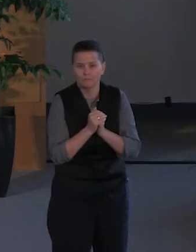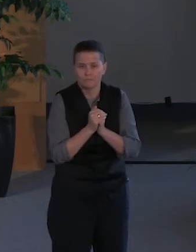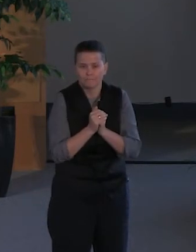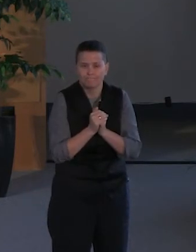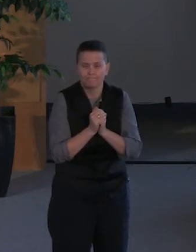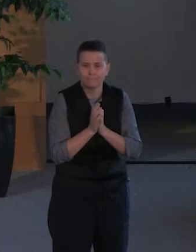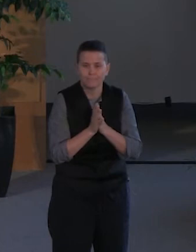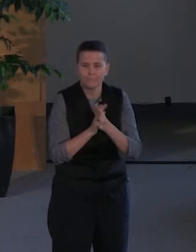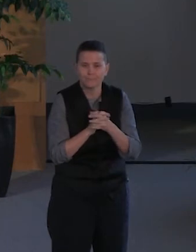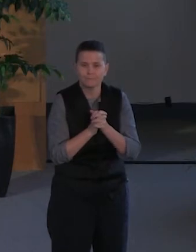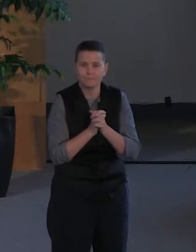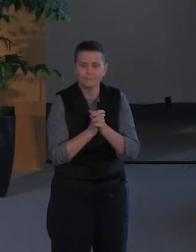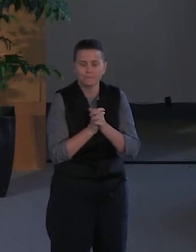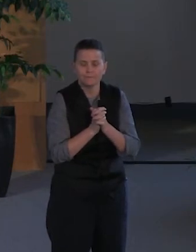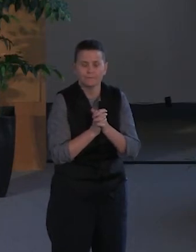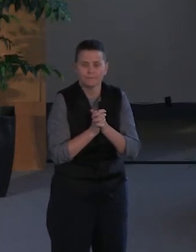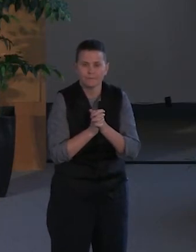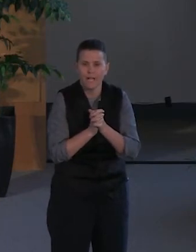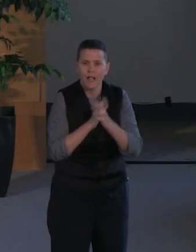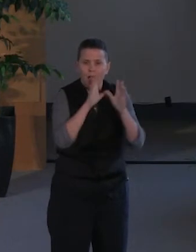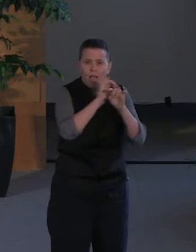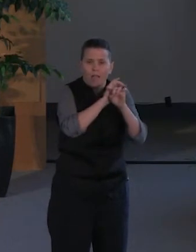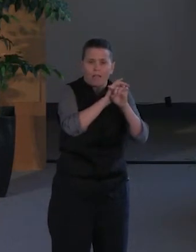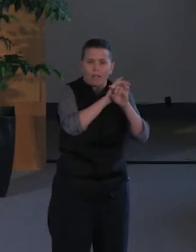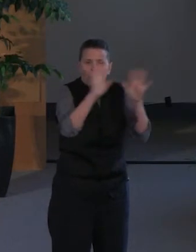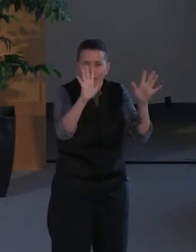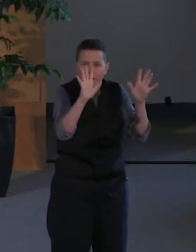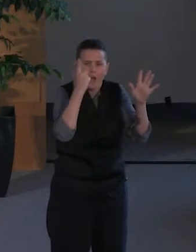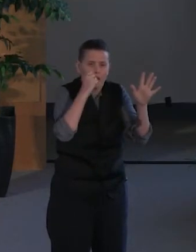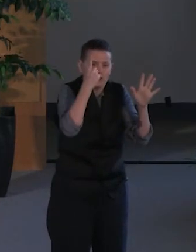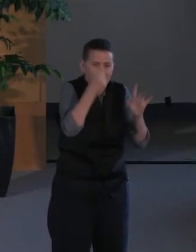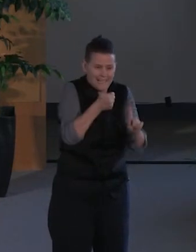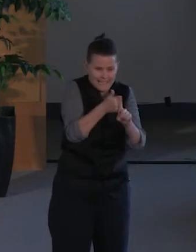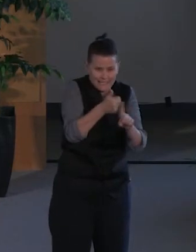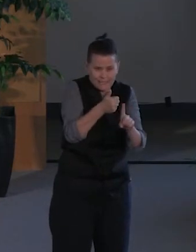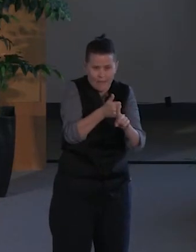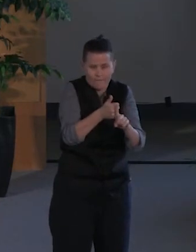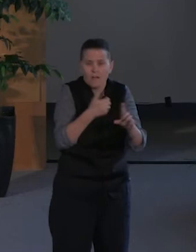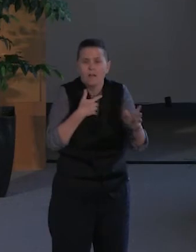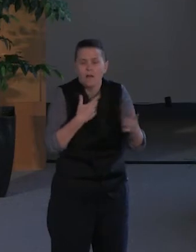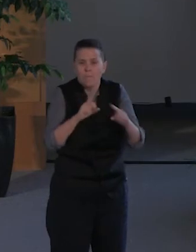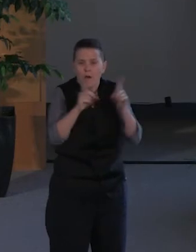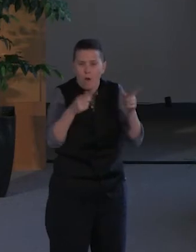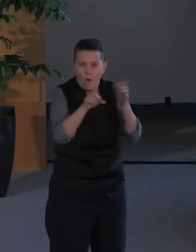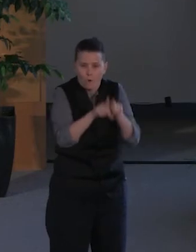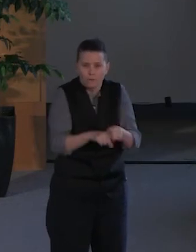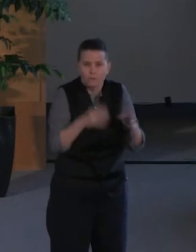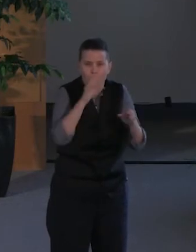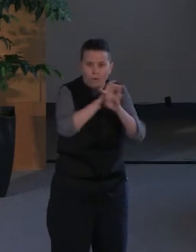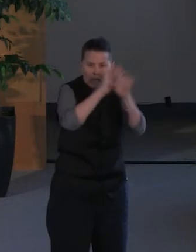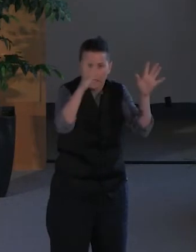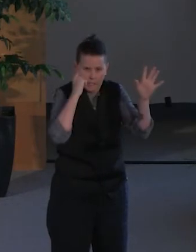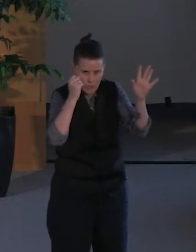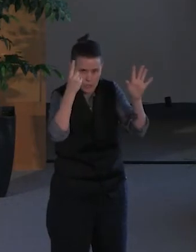who it is, clear in what it is, clear in its purpose.